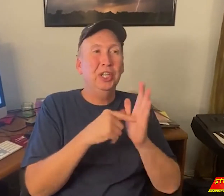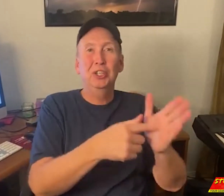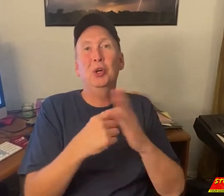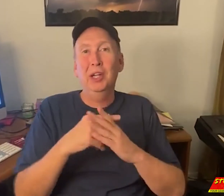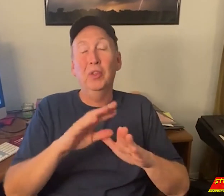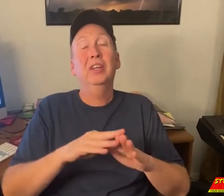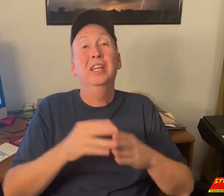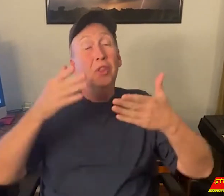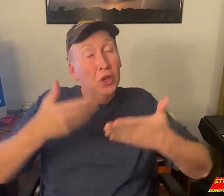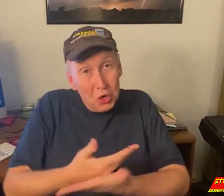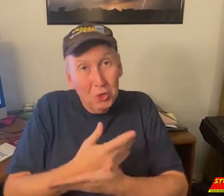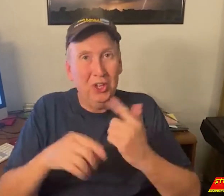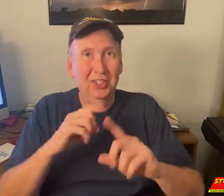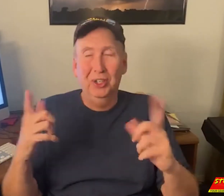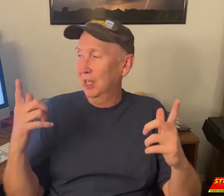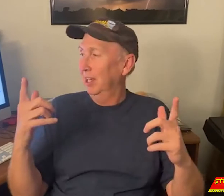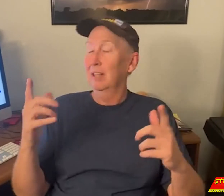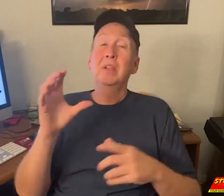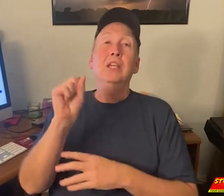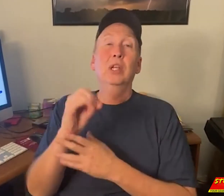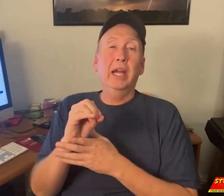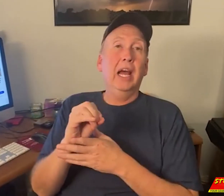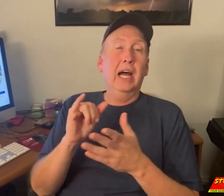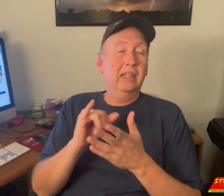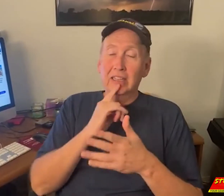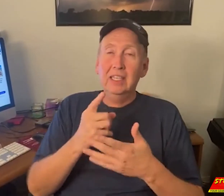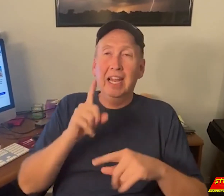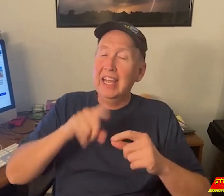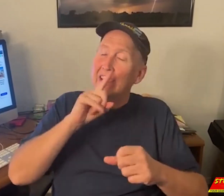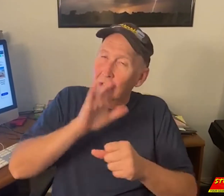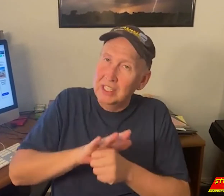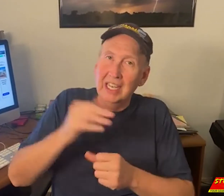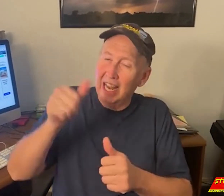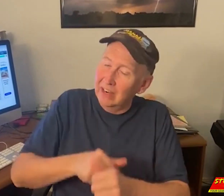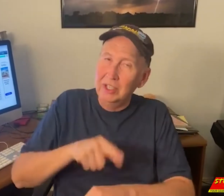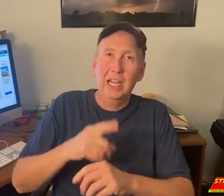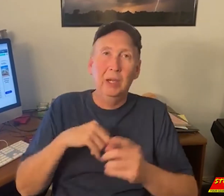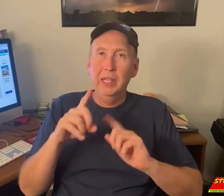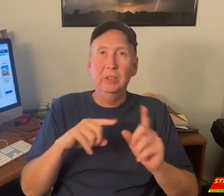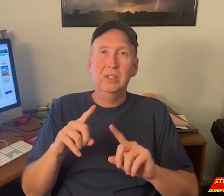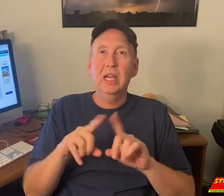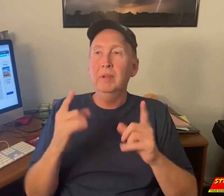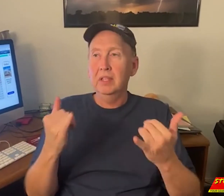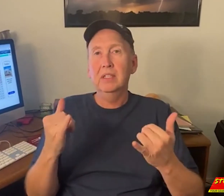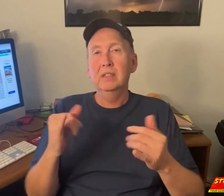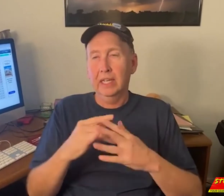can show me all the new signs that are coming out. So anyway, like I said, I can't guarantee every time I'll be able to sign, but this is like a